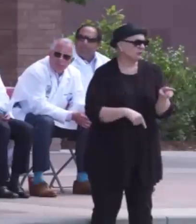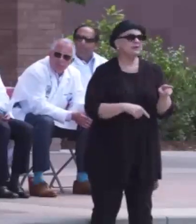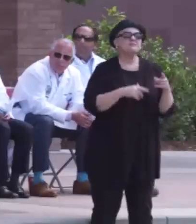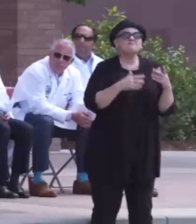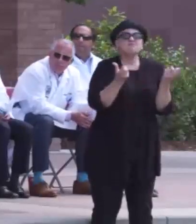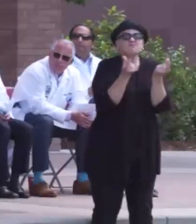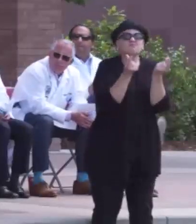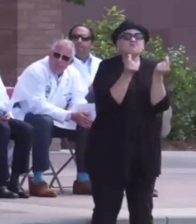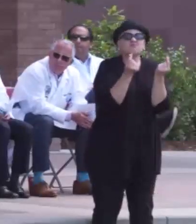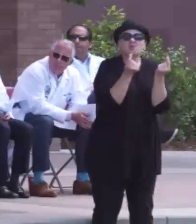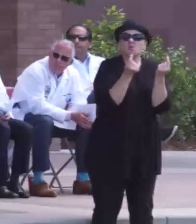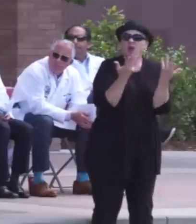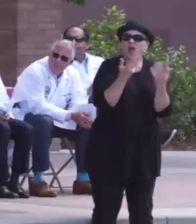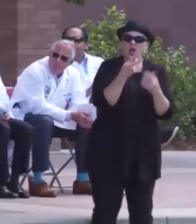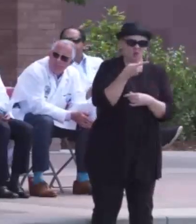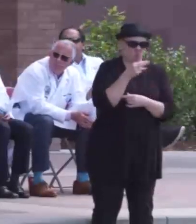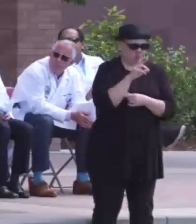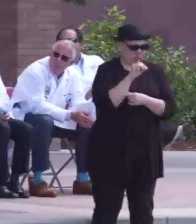other isms?